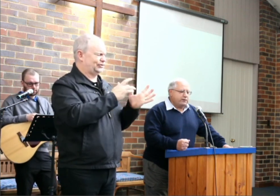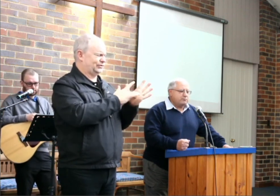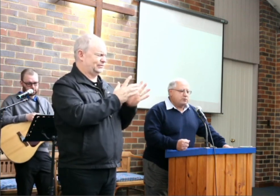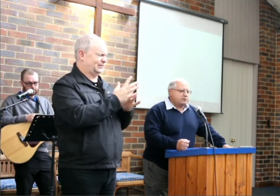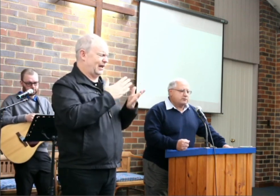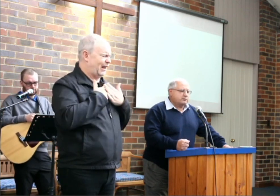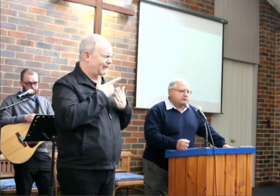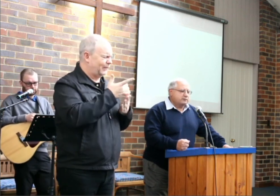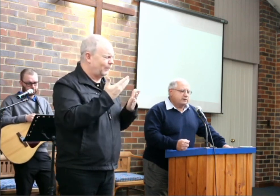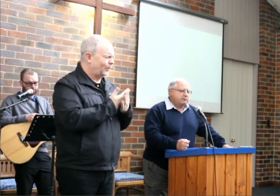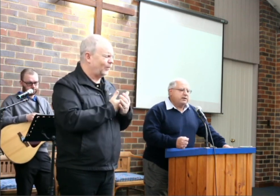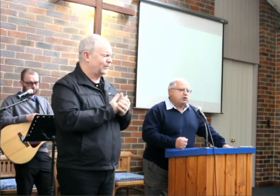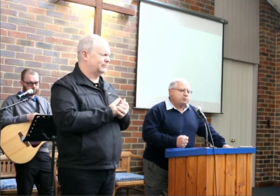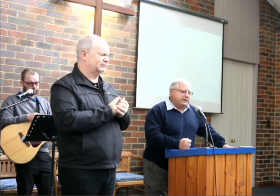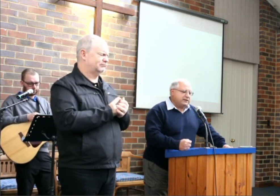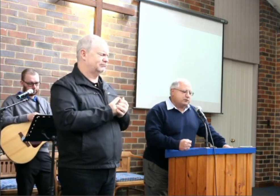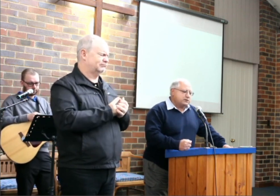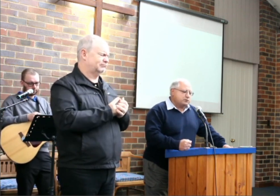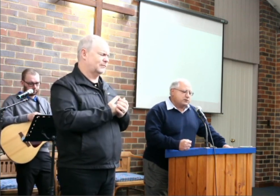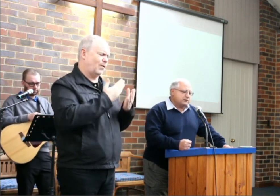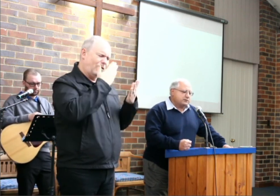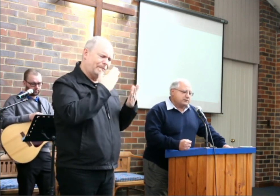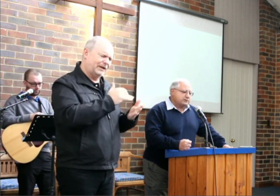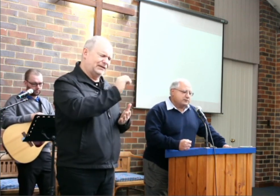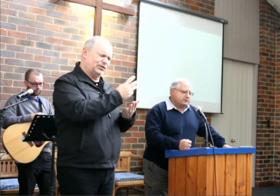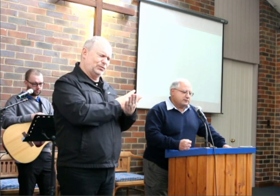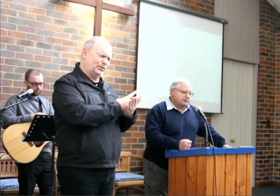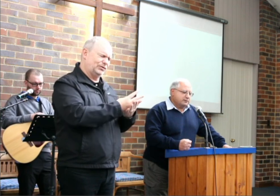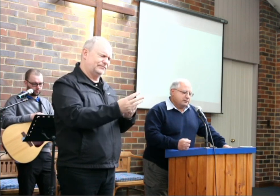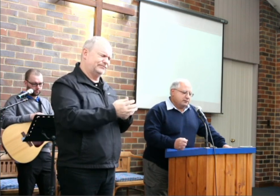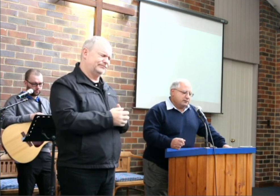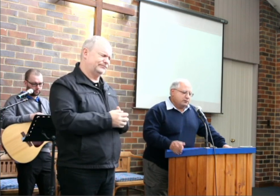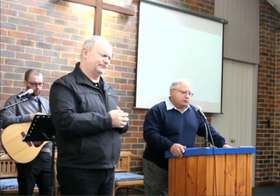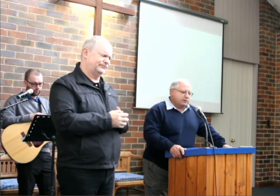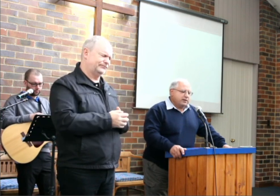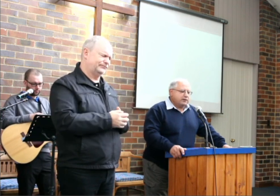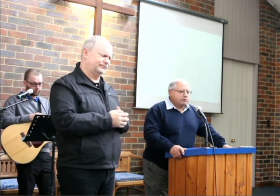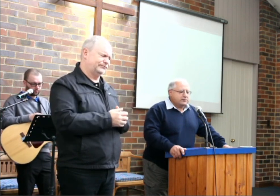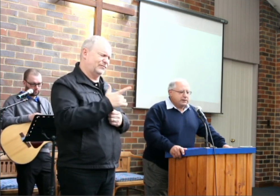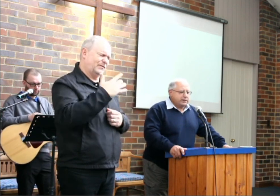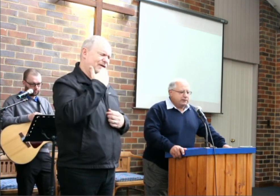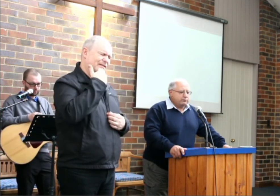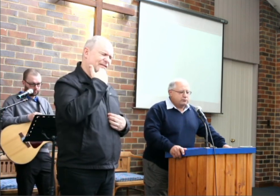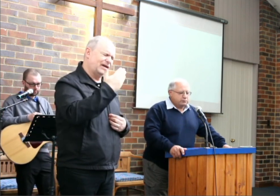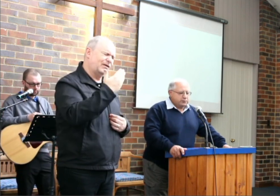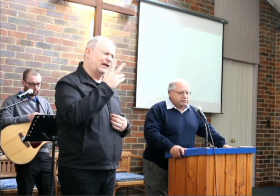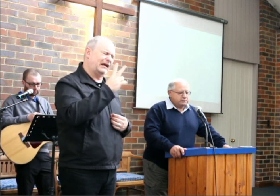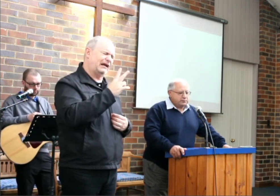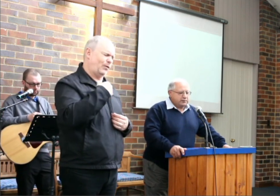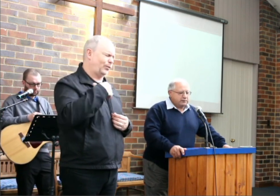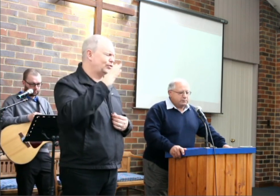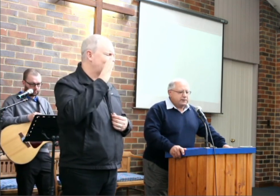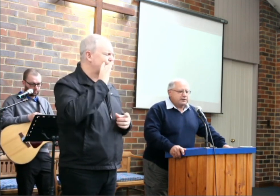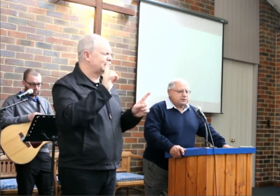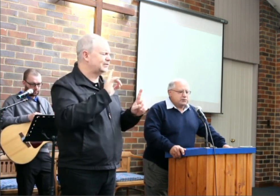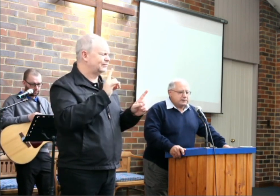Love him more. Be obedient to his word. Lord, we thank you once again for what we heard today.